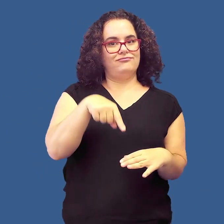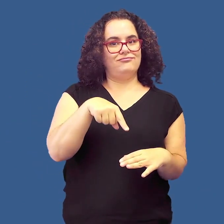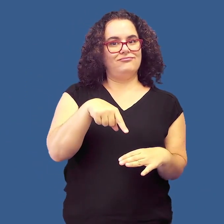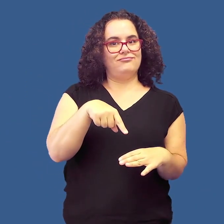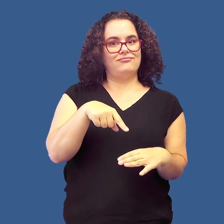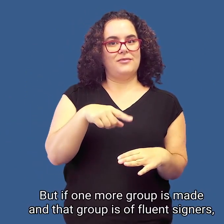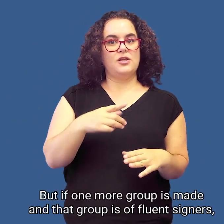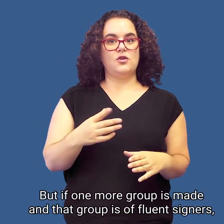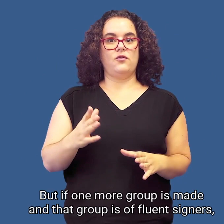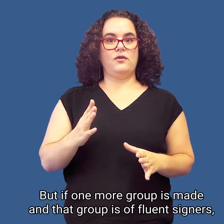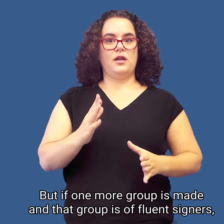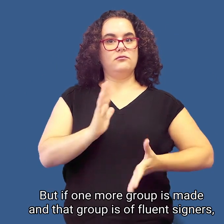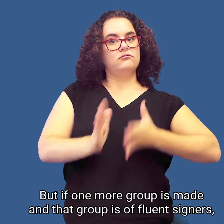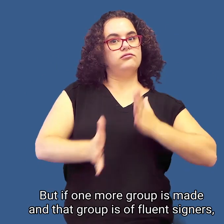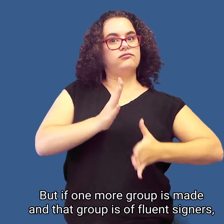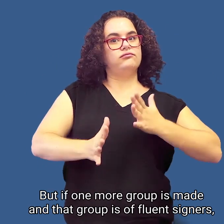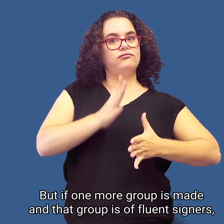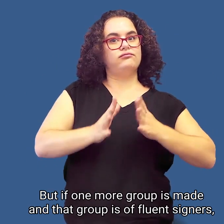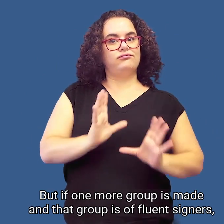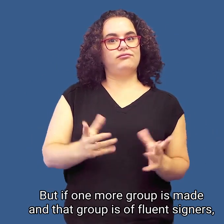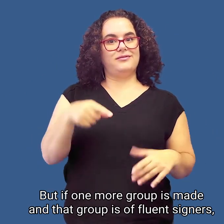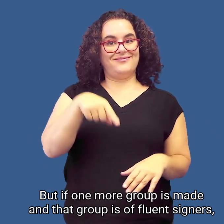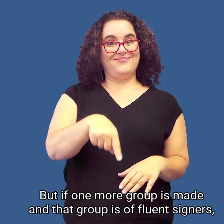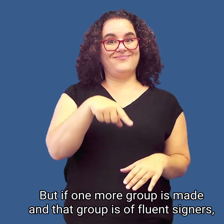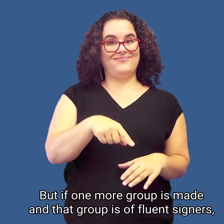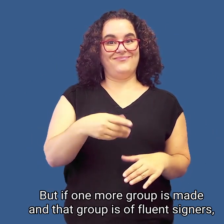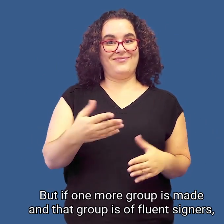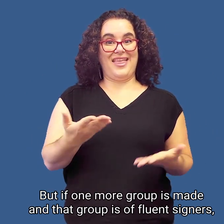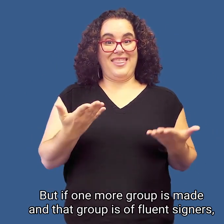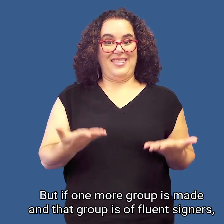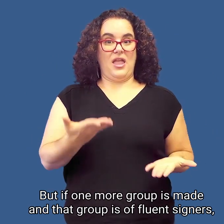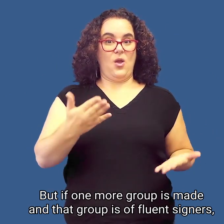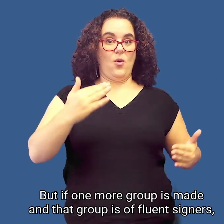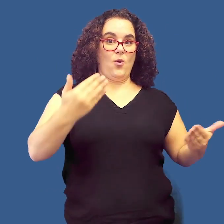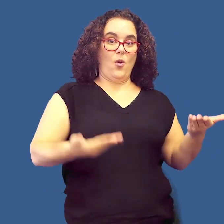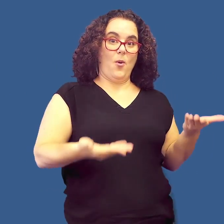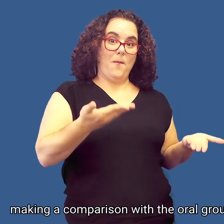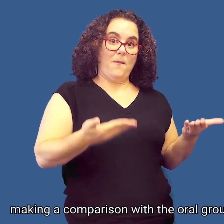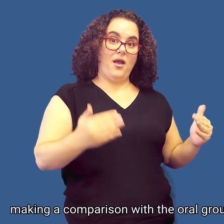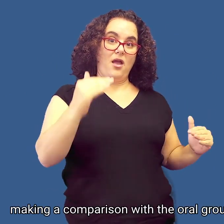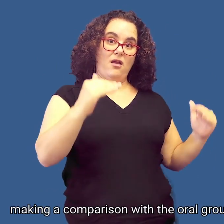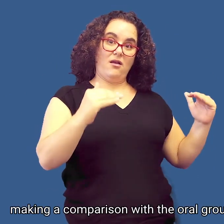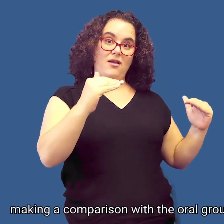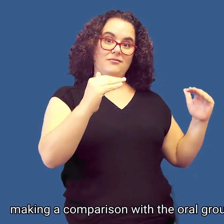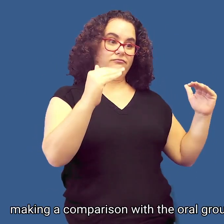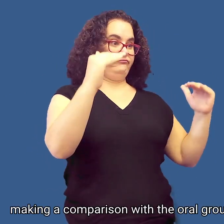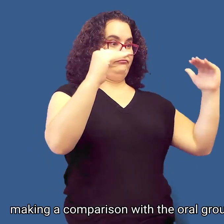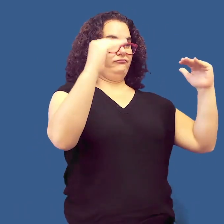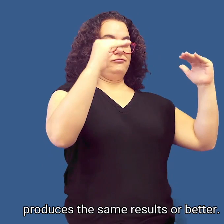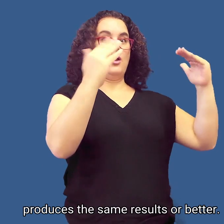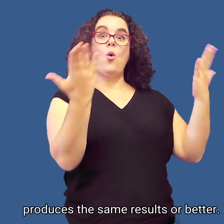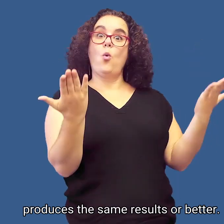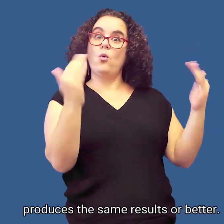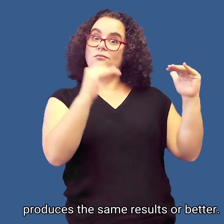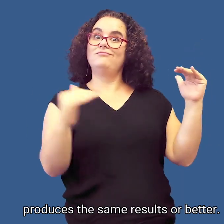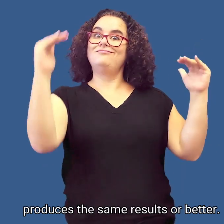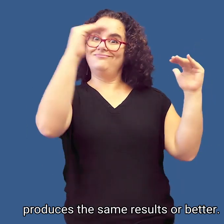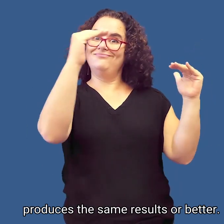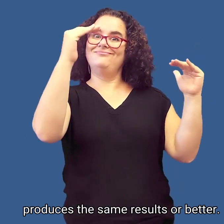more group is made and that group is of fluent signers, making a comparison with the oral group produces the same results or